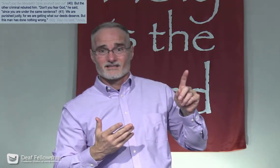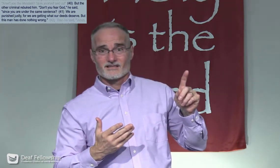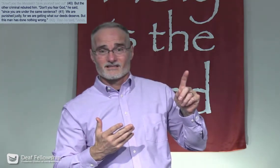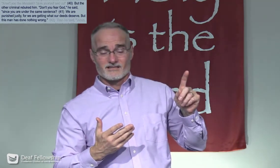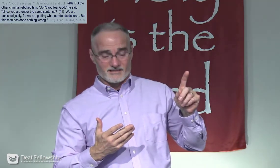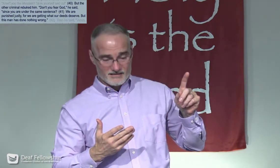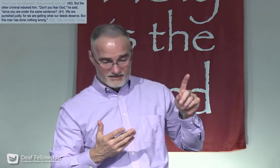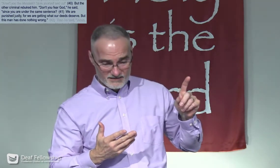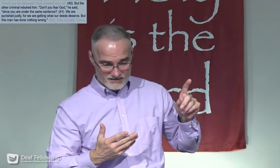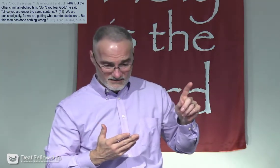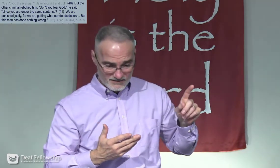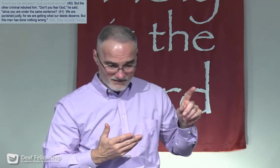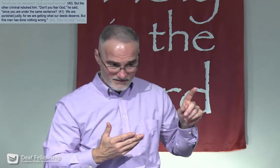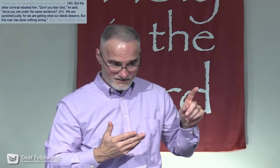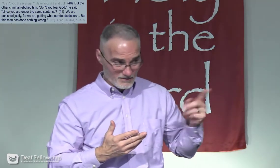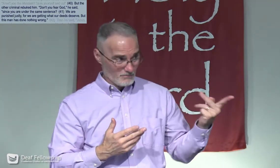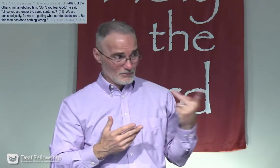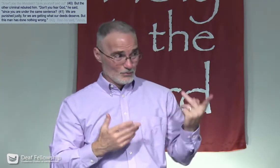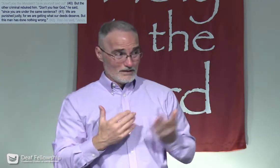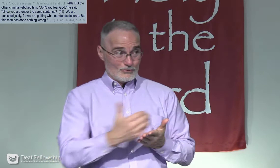the same sentence?